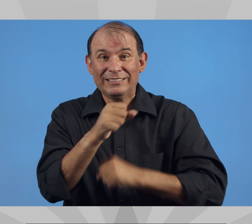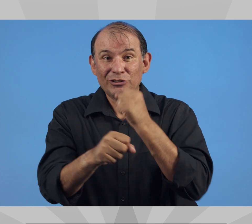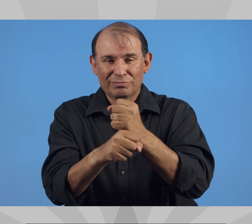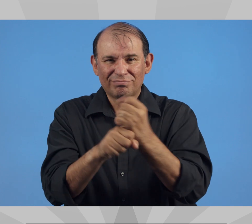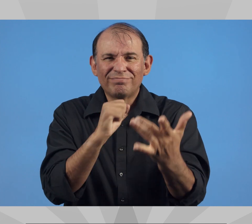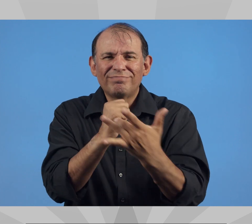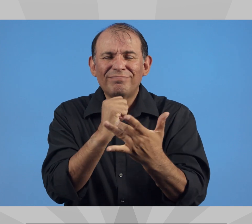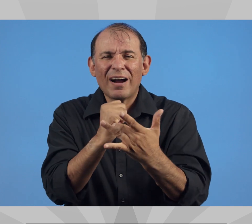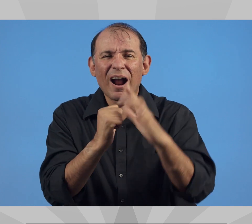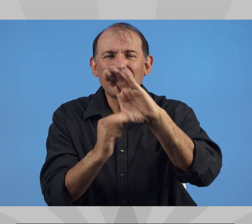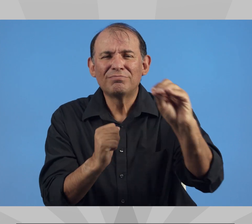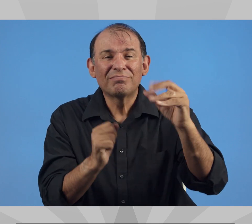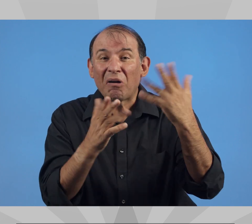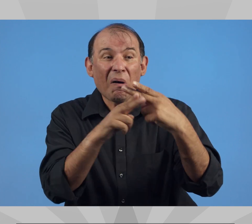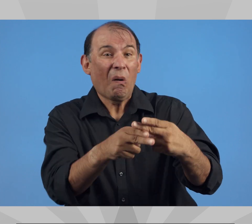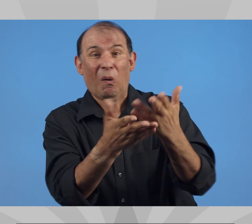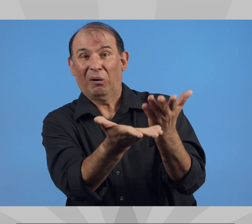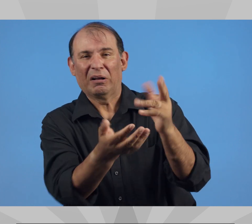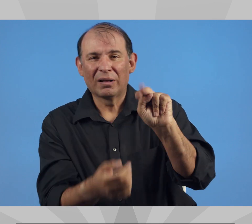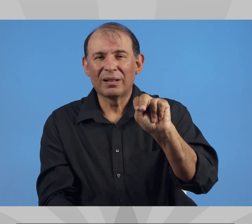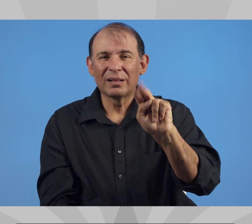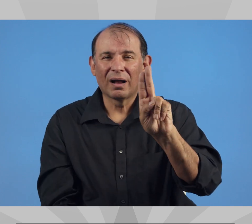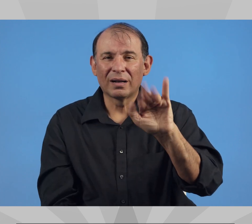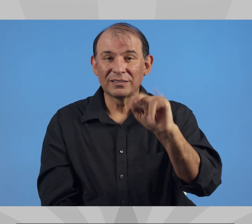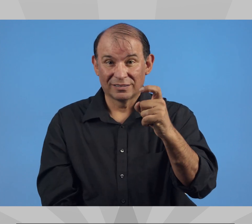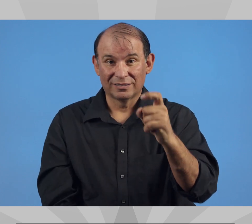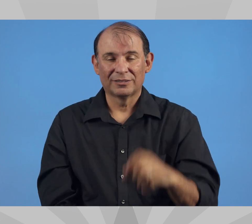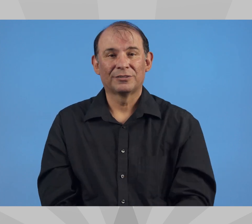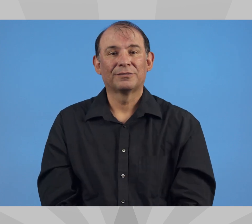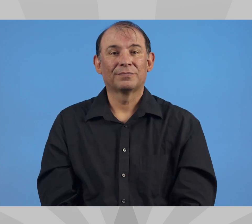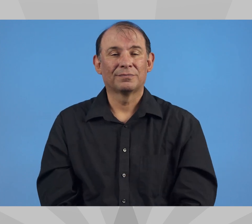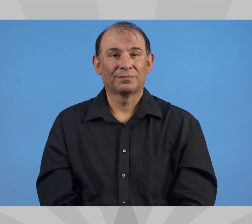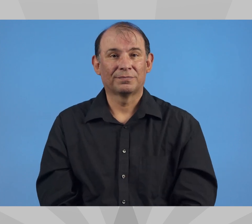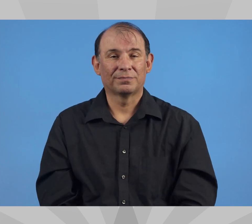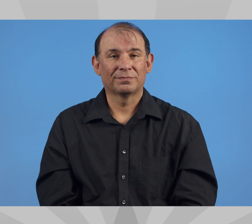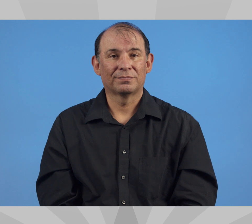Neal works these past 7 years for a technology company called Nui.